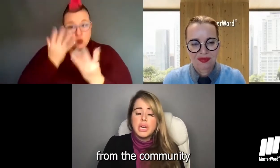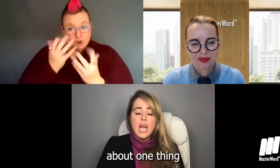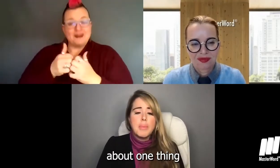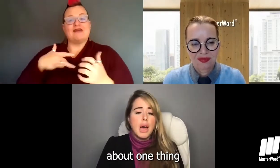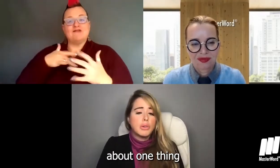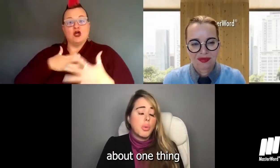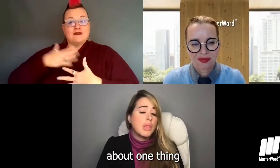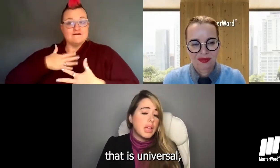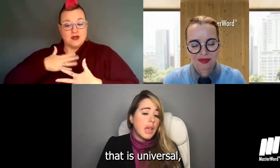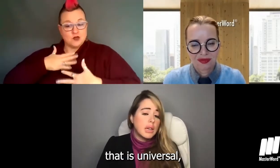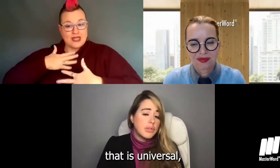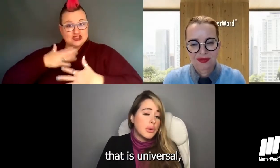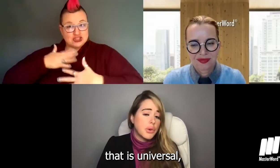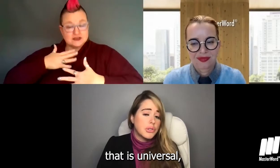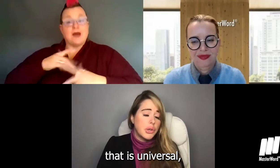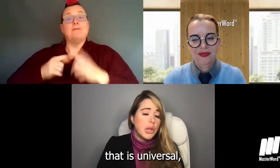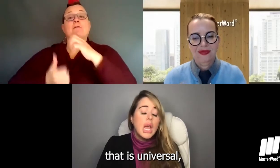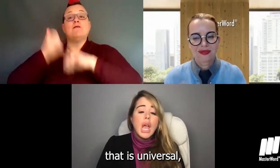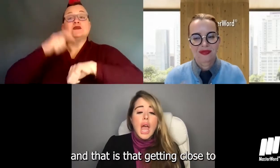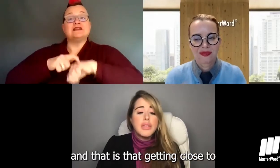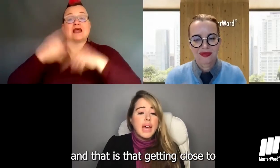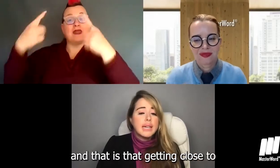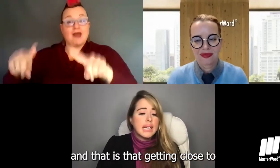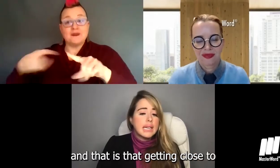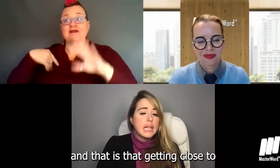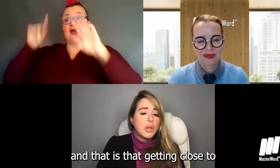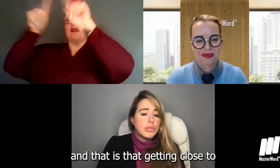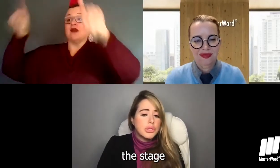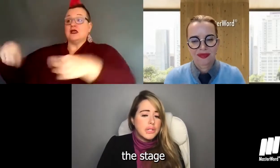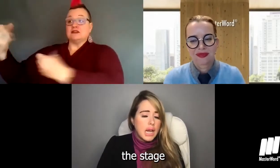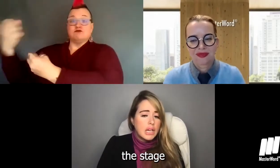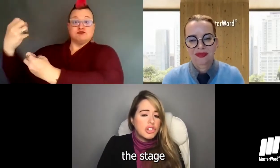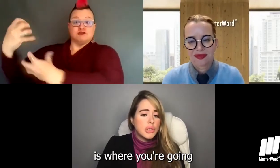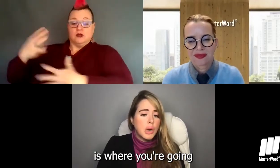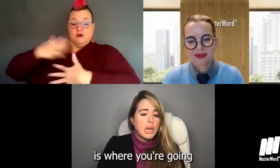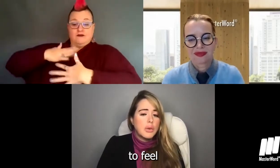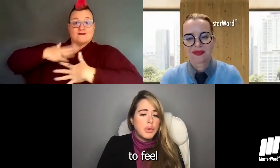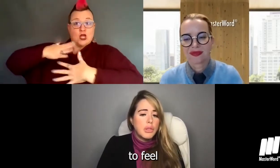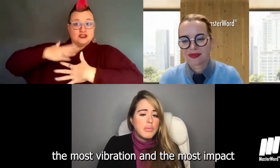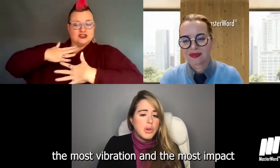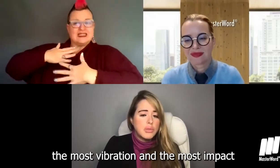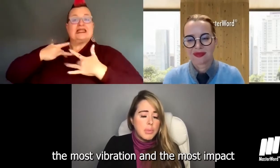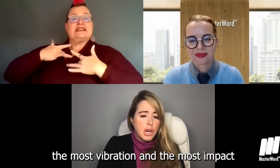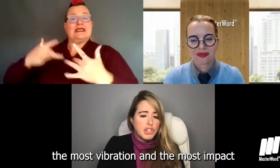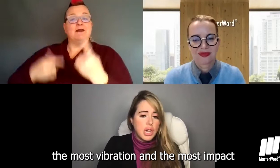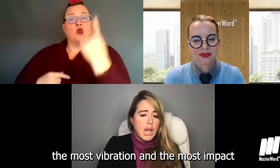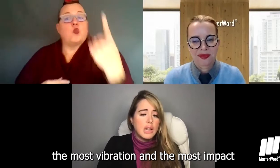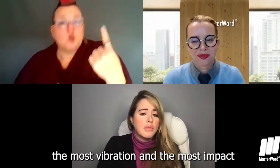about one thing that is universal, and that is that getting close to the stage is where you're going to feel the most vibration and the